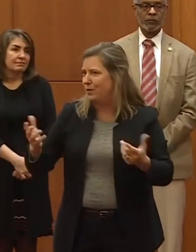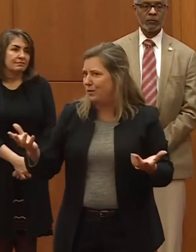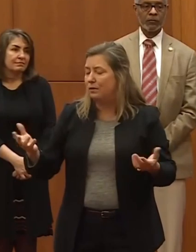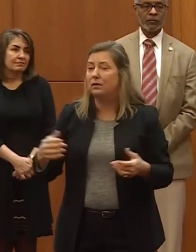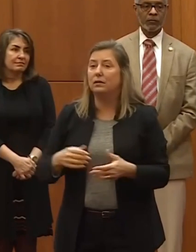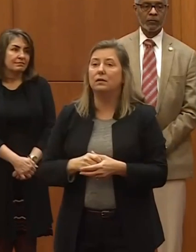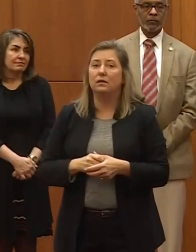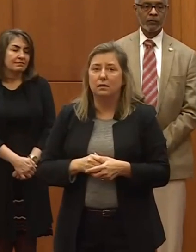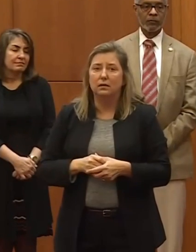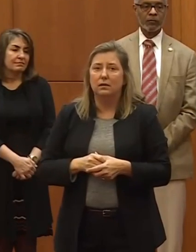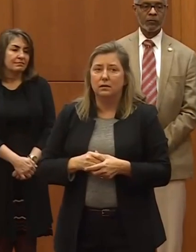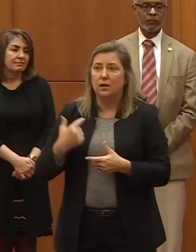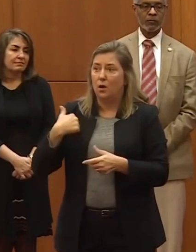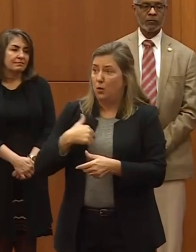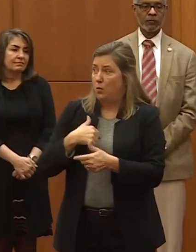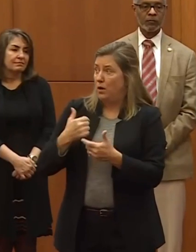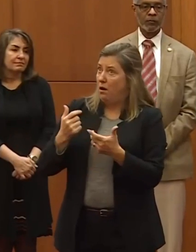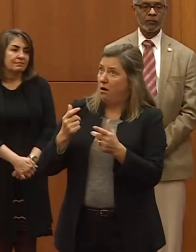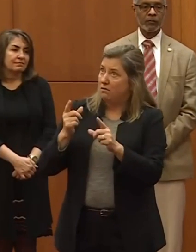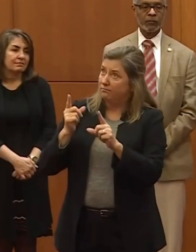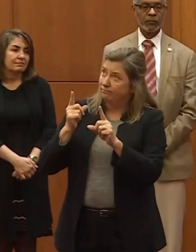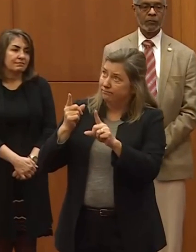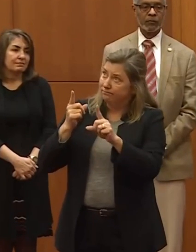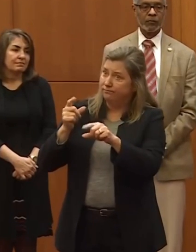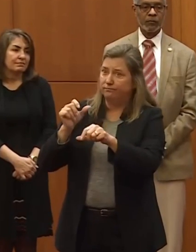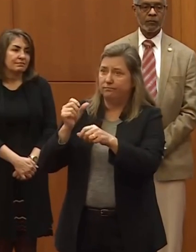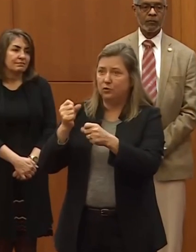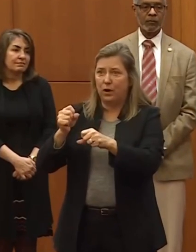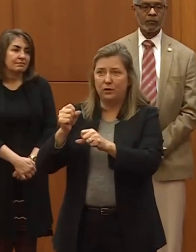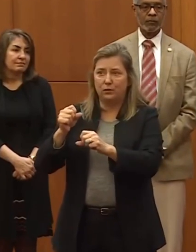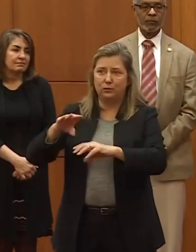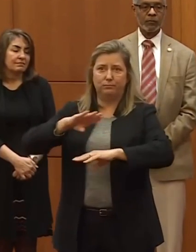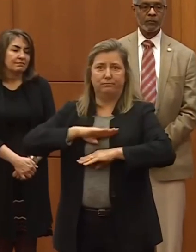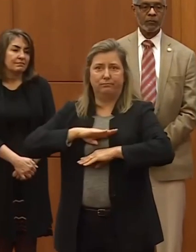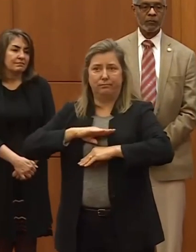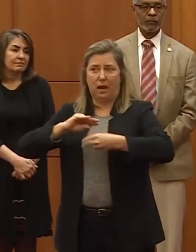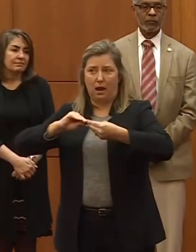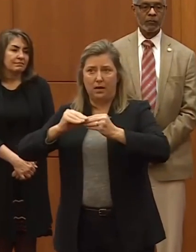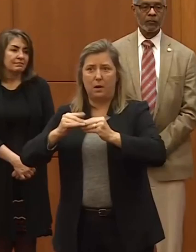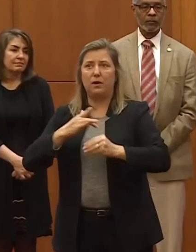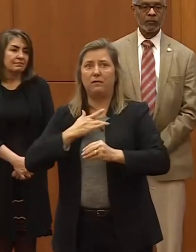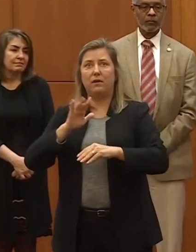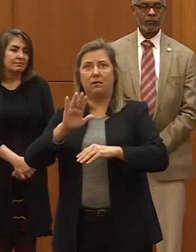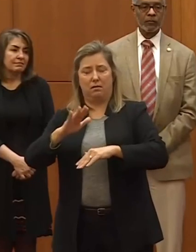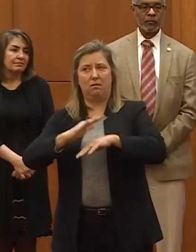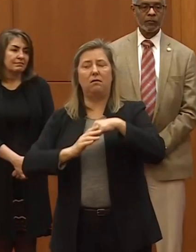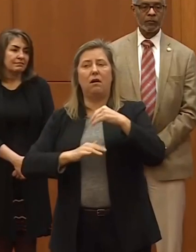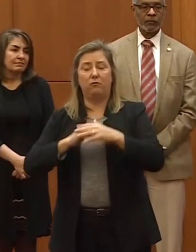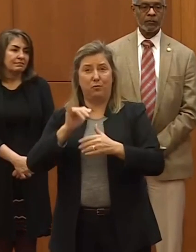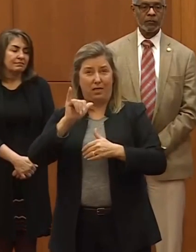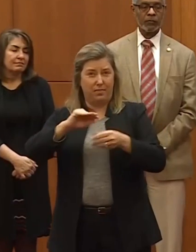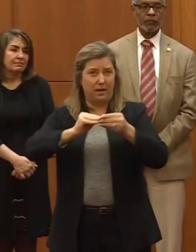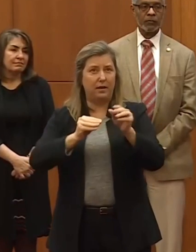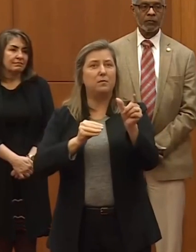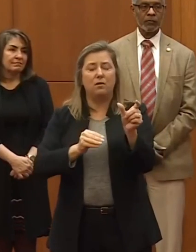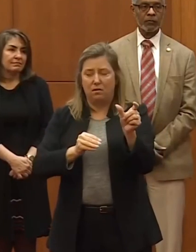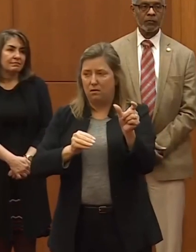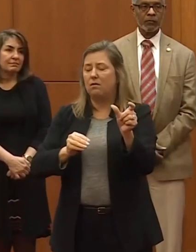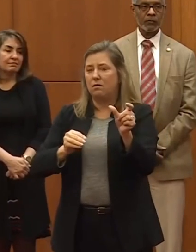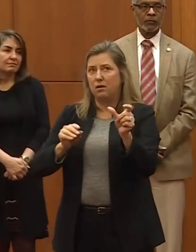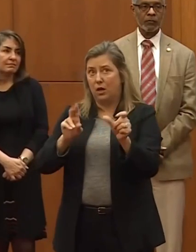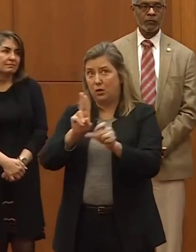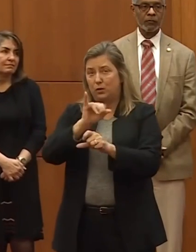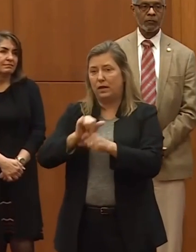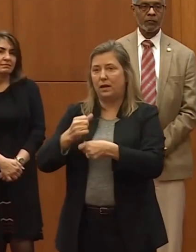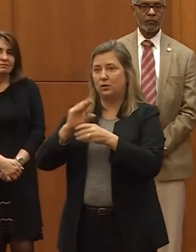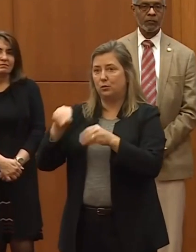are working to be at a level, a number that we feel comfortable that we can make accurate diagnoses and then